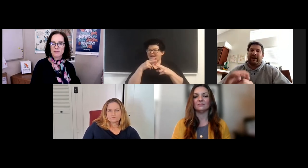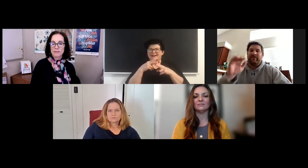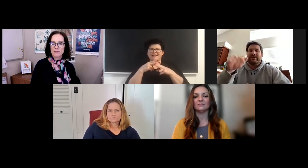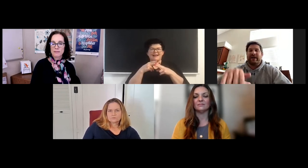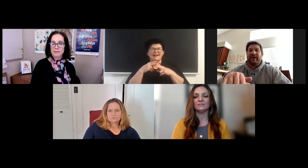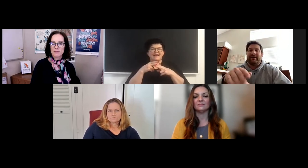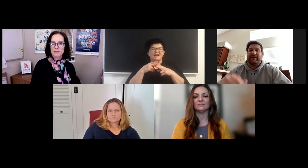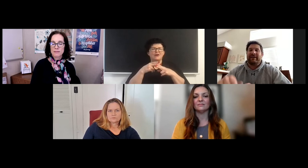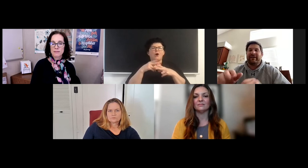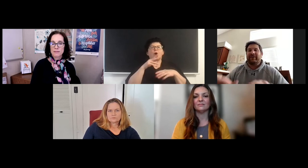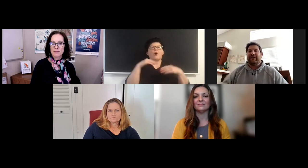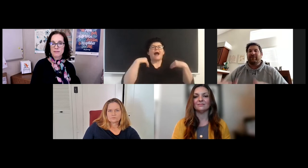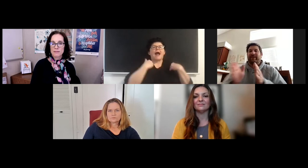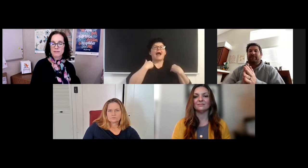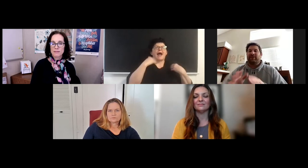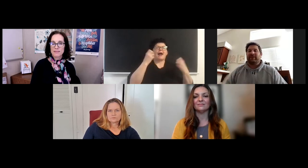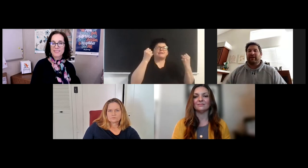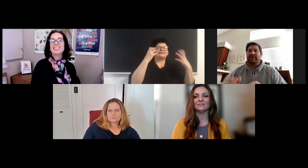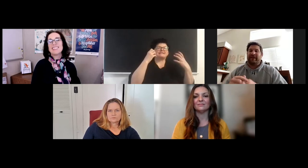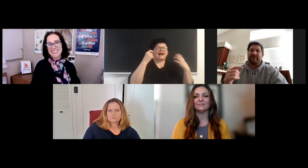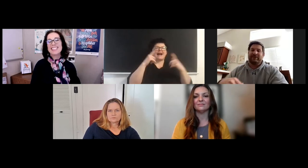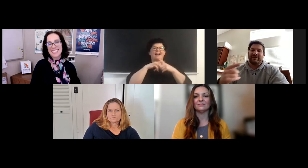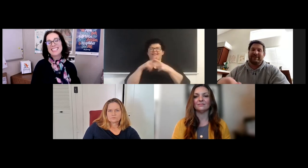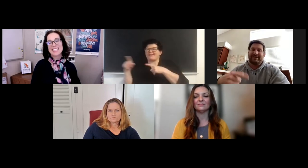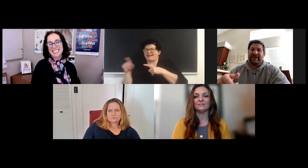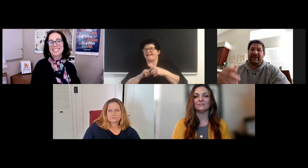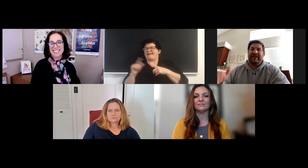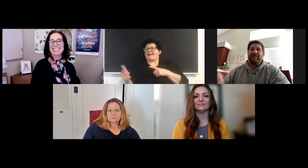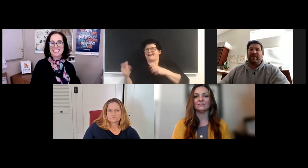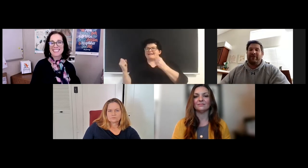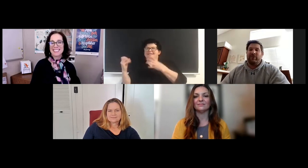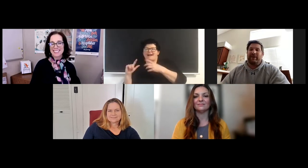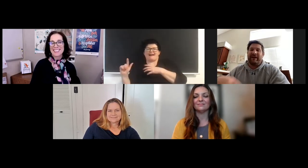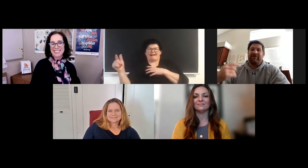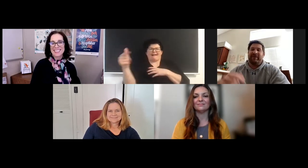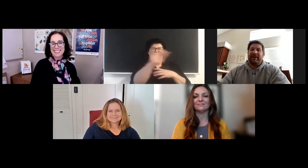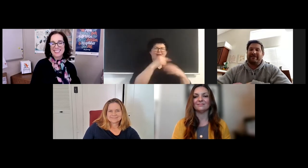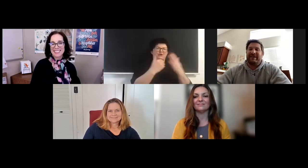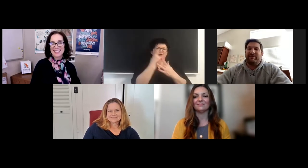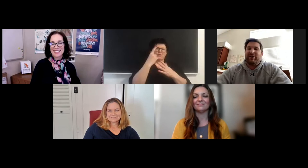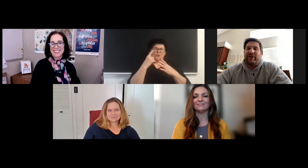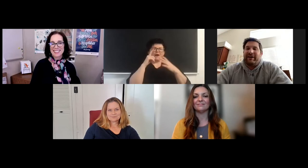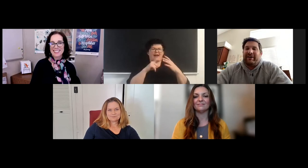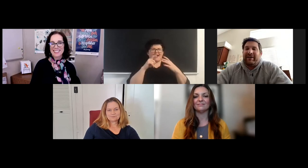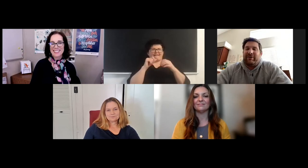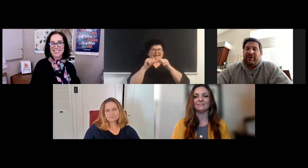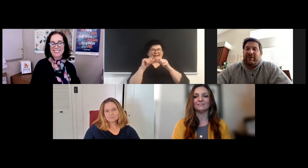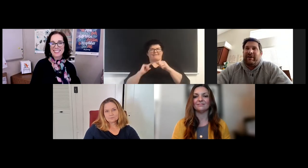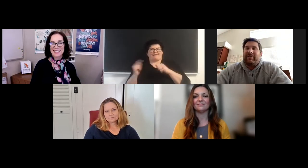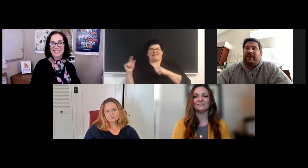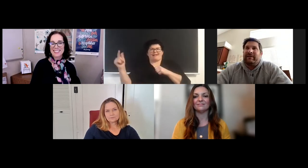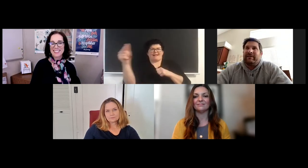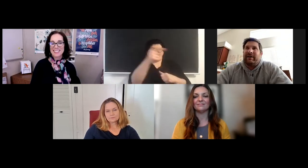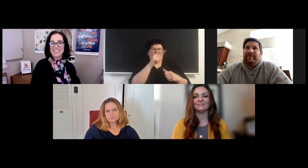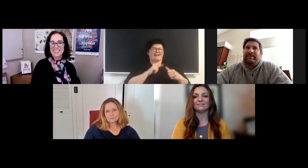an animal sign and then the next, and everybody's doing a thing and then the next person does the sign and then a new one and everybody has to keep going and you're kind of throwing it